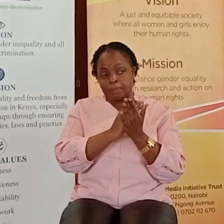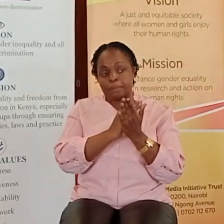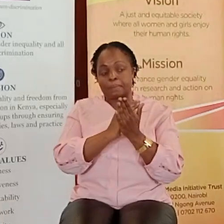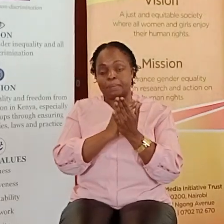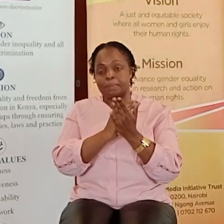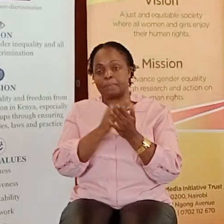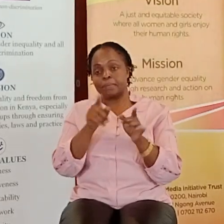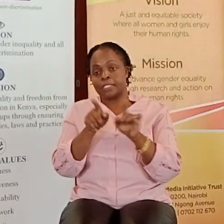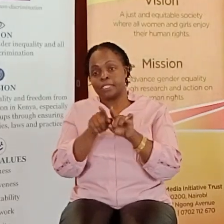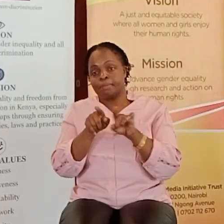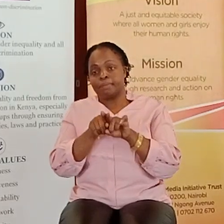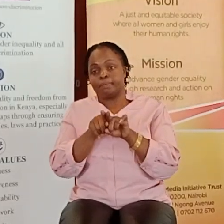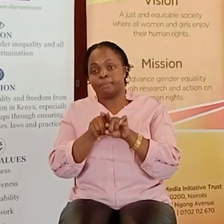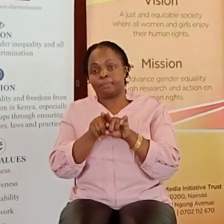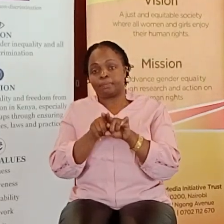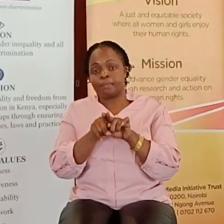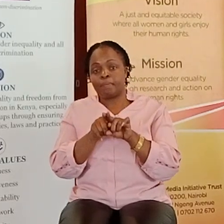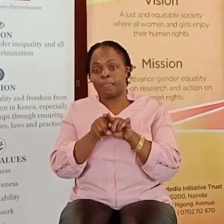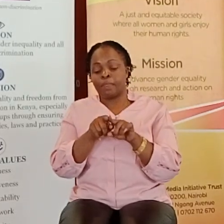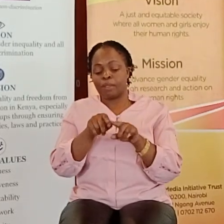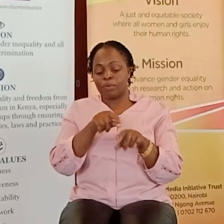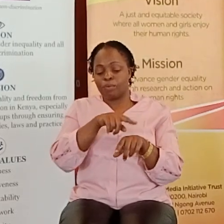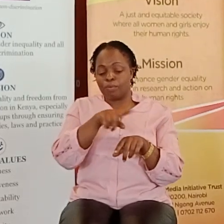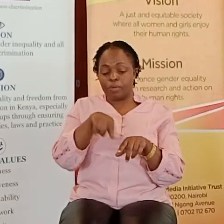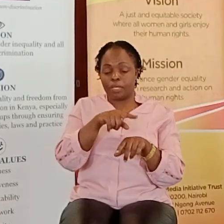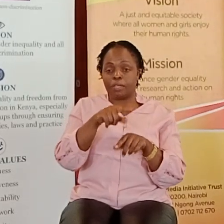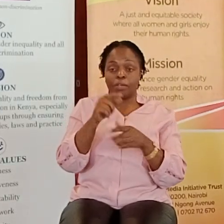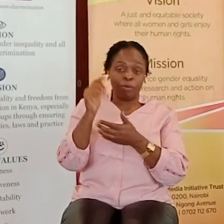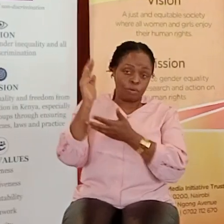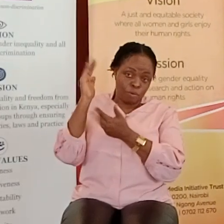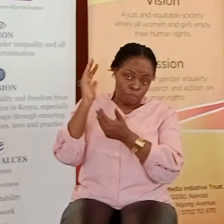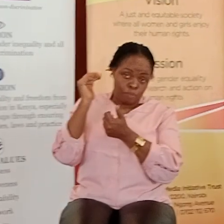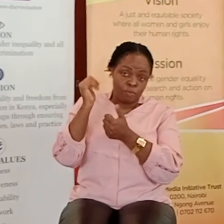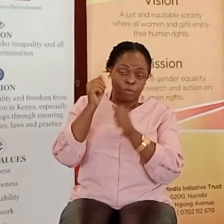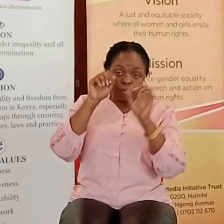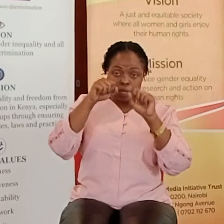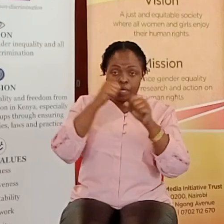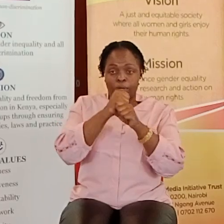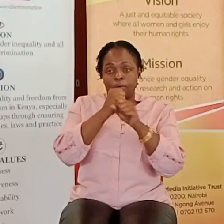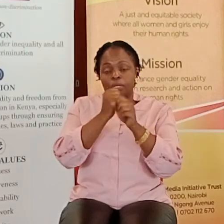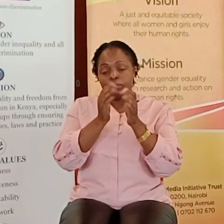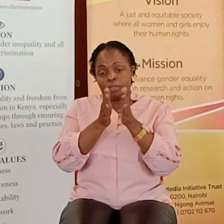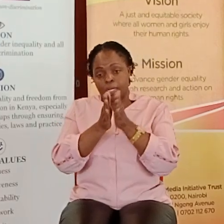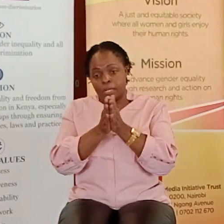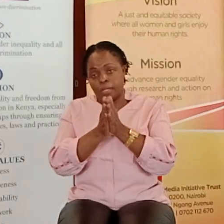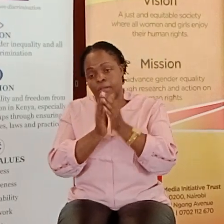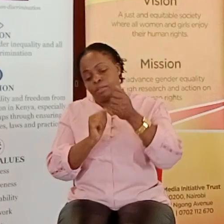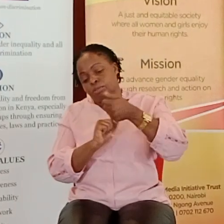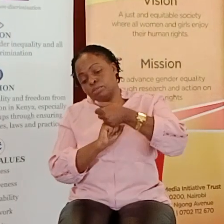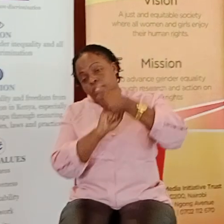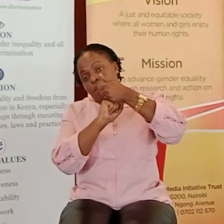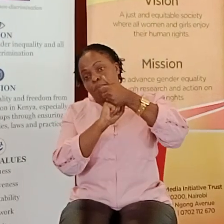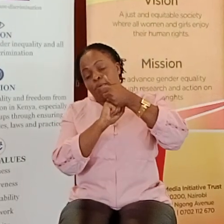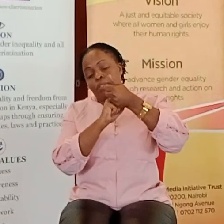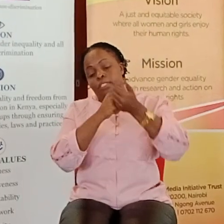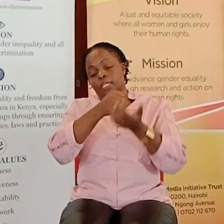are also looking forward to working together in supporting mechanisms that help advance gender